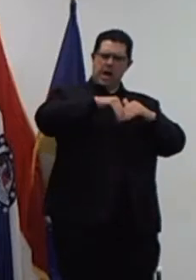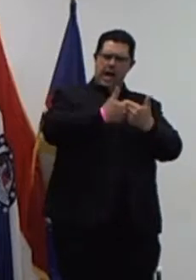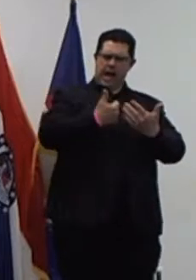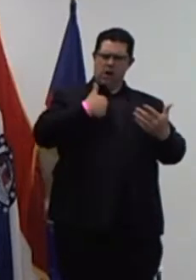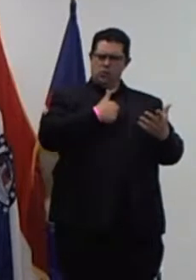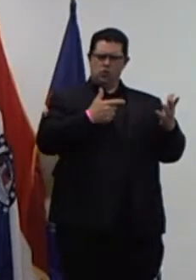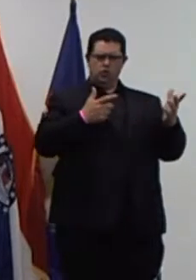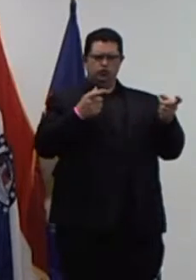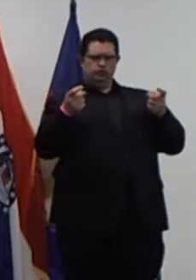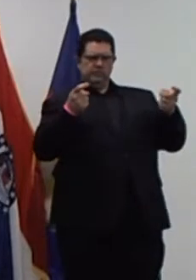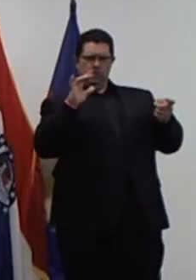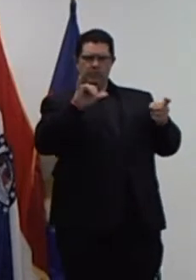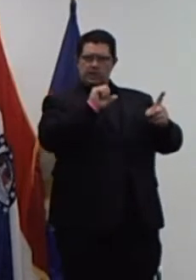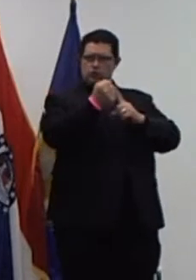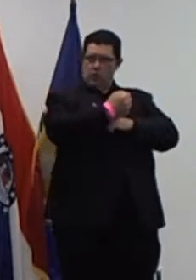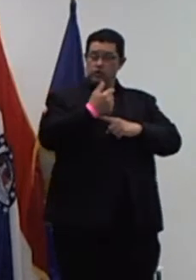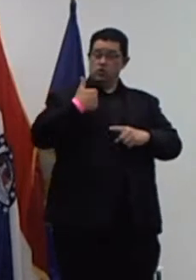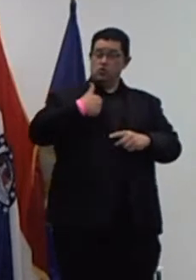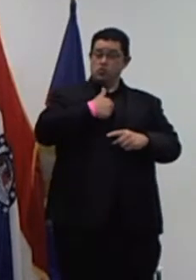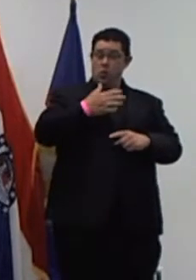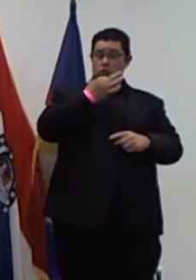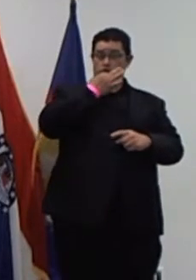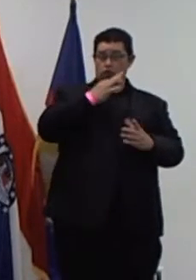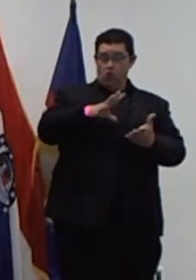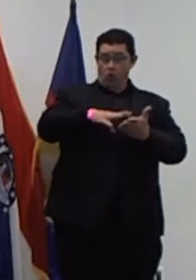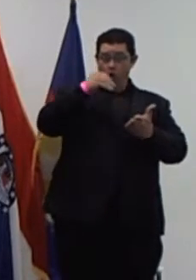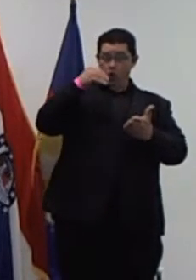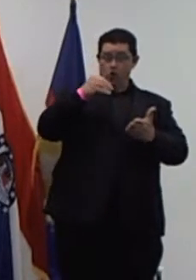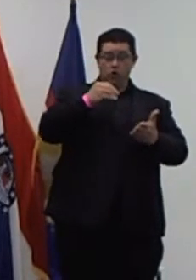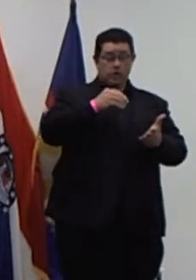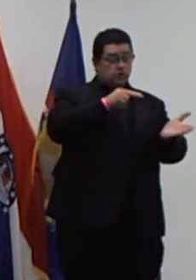that situation. But what we soon learned was you had the